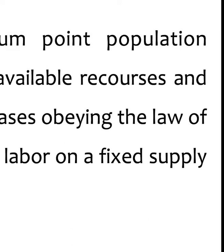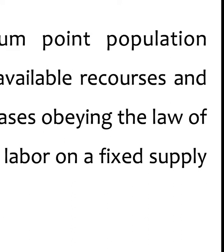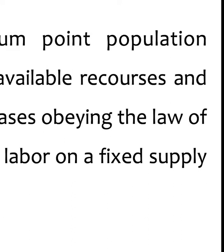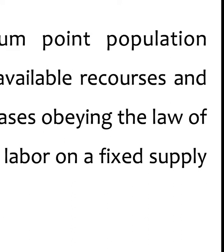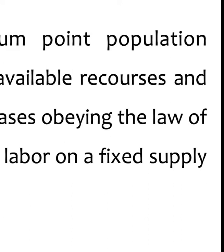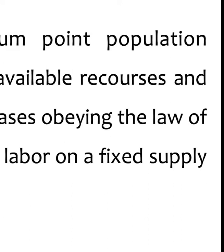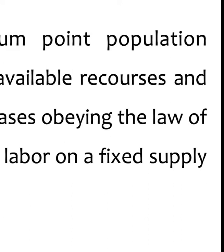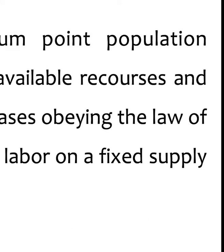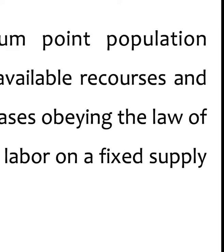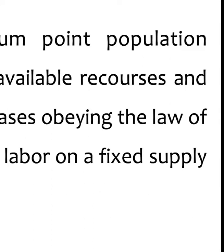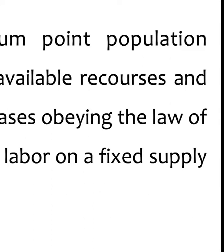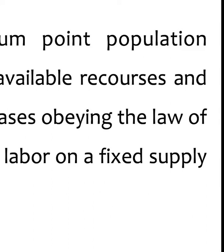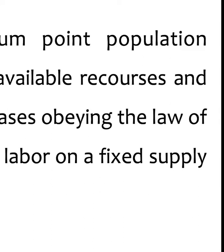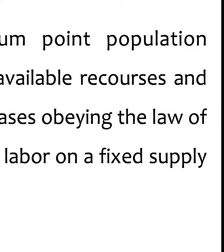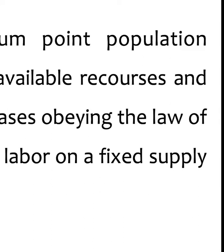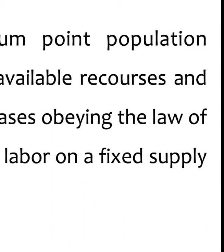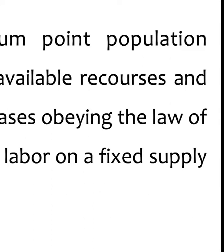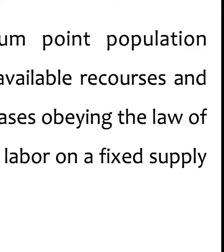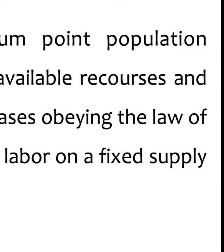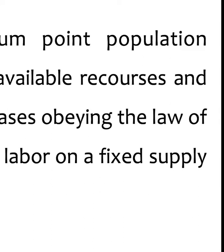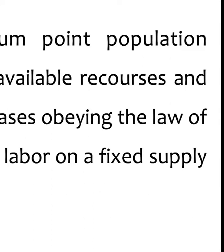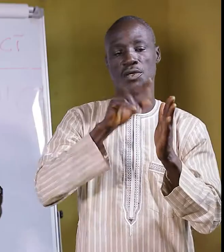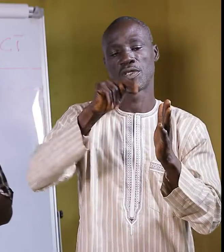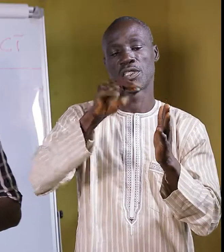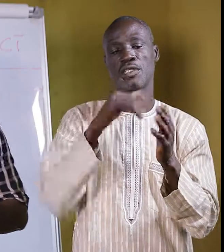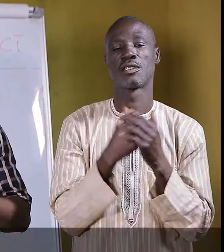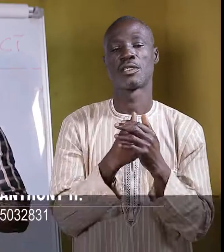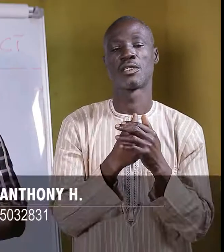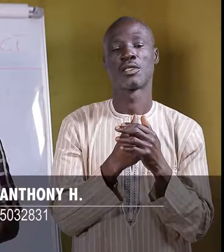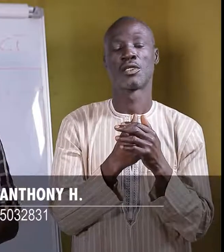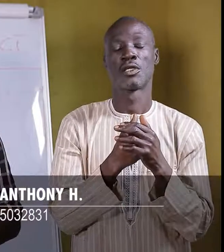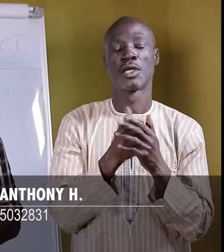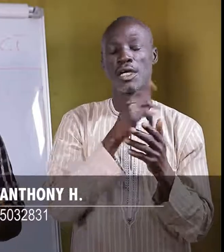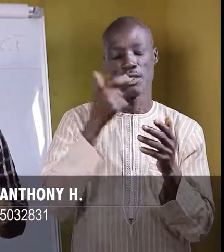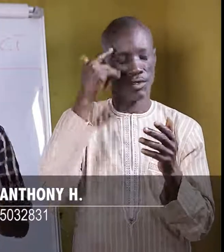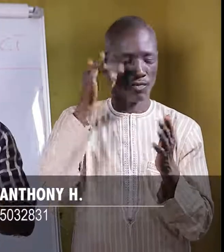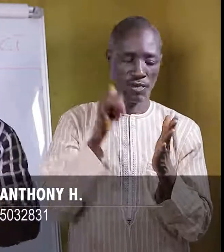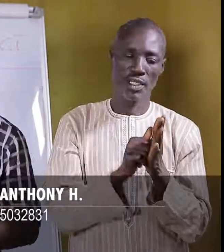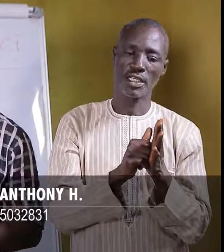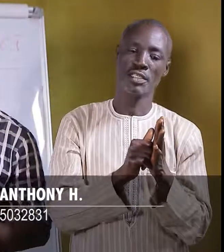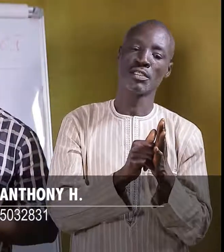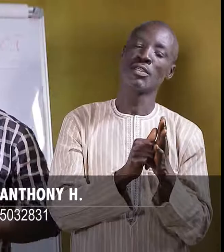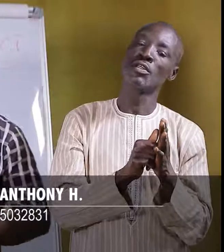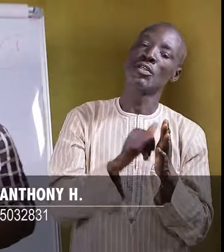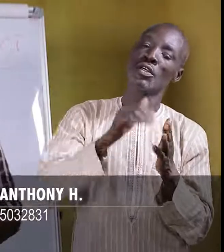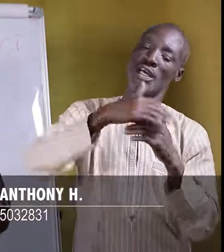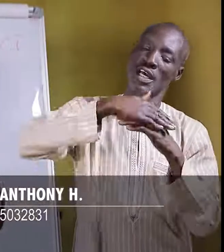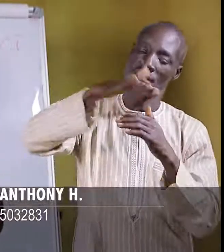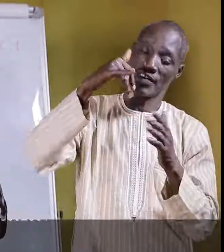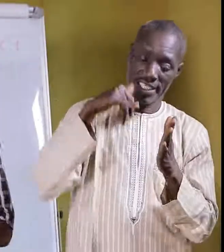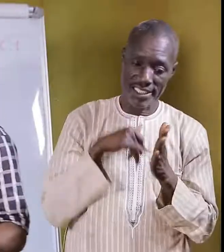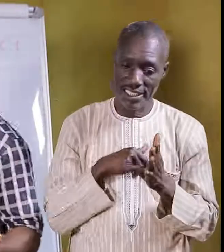return as, to labor as Swiss factor of land. So what we are saying is that after optimum